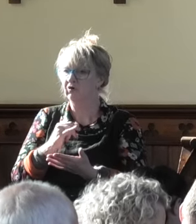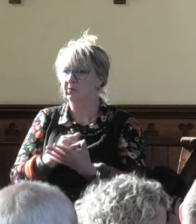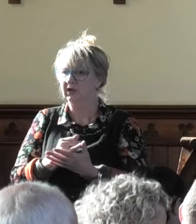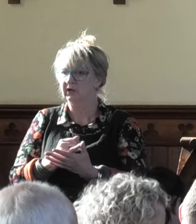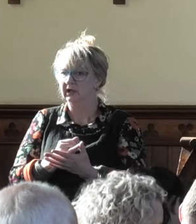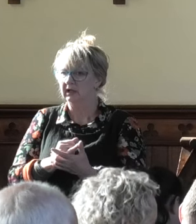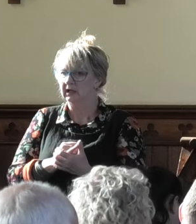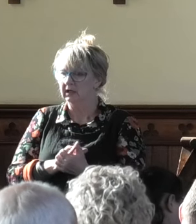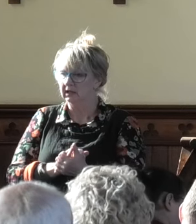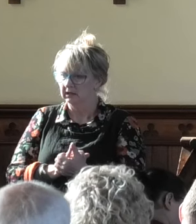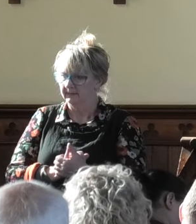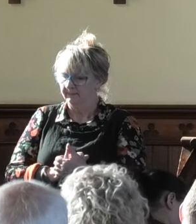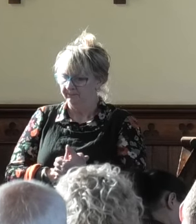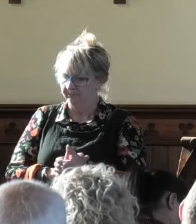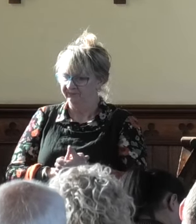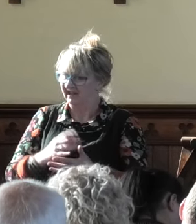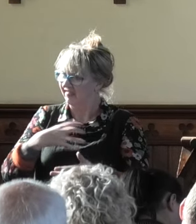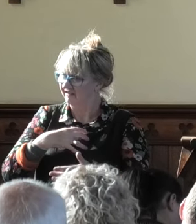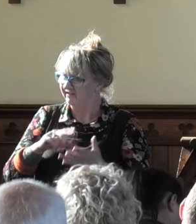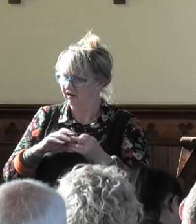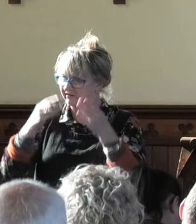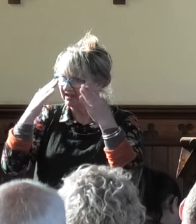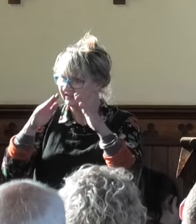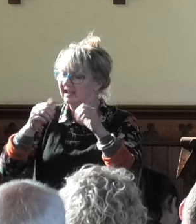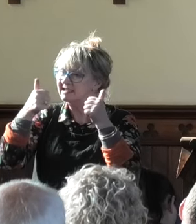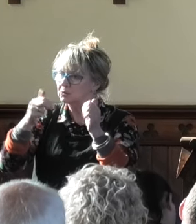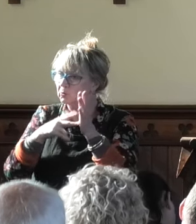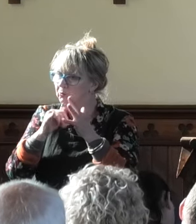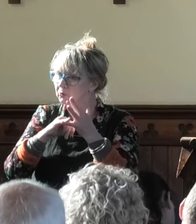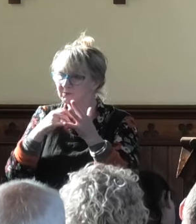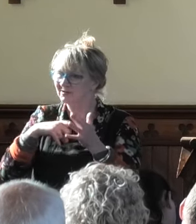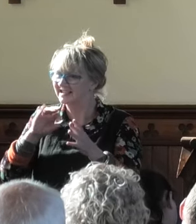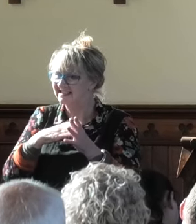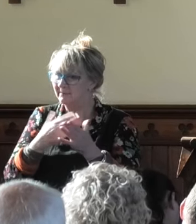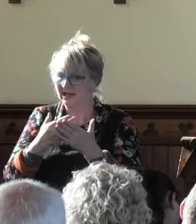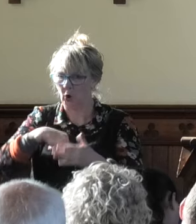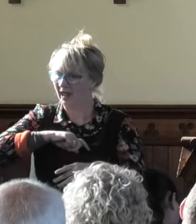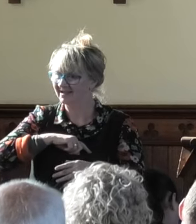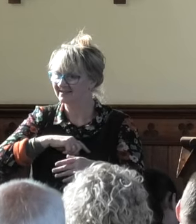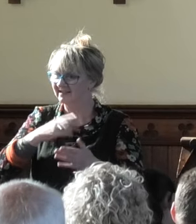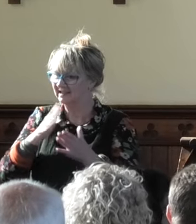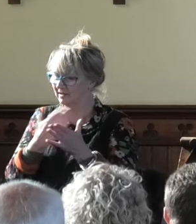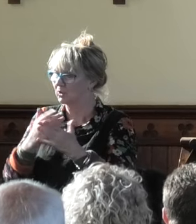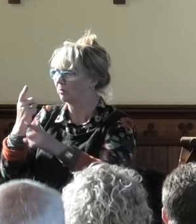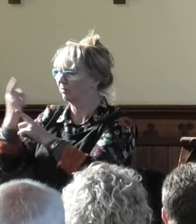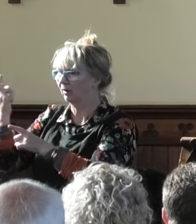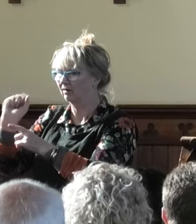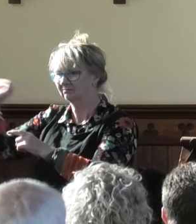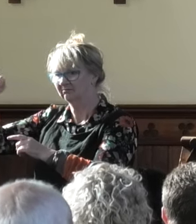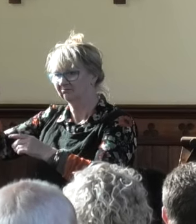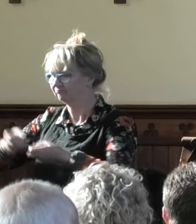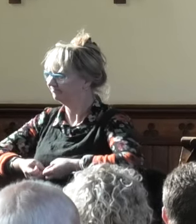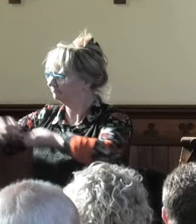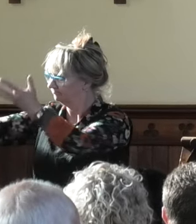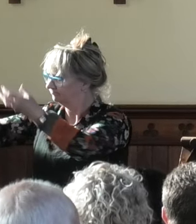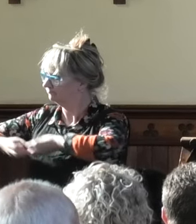and tyranny over our lives and the fear of death. It's good news because it doesn't depend on us. It's about God and